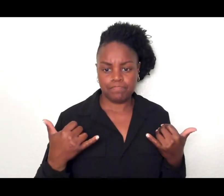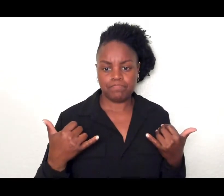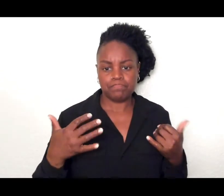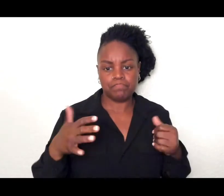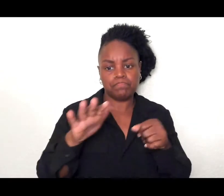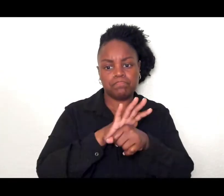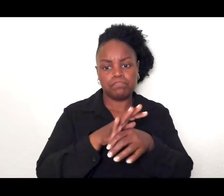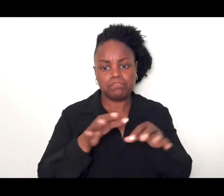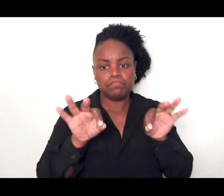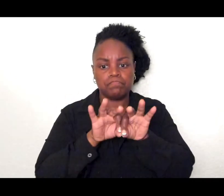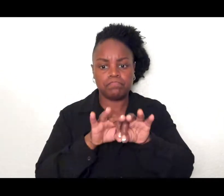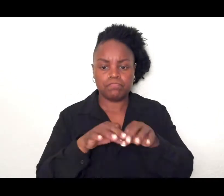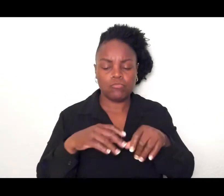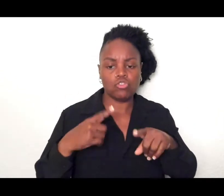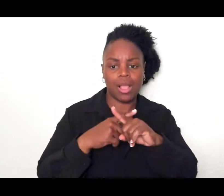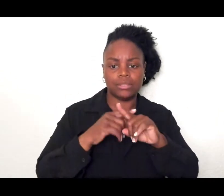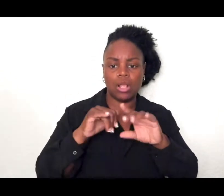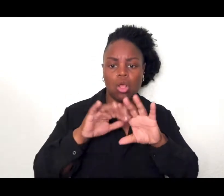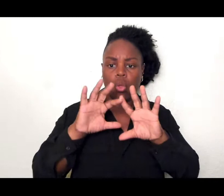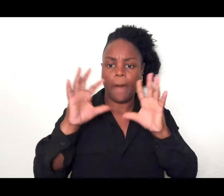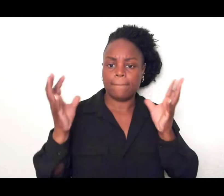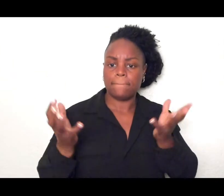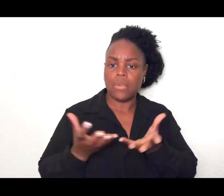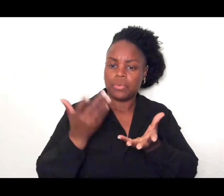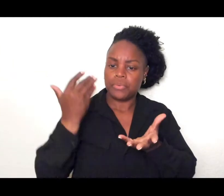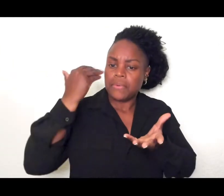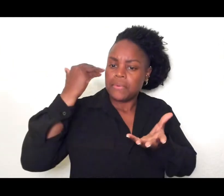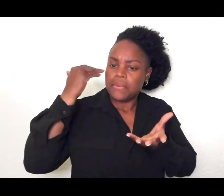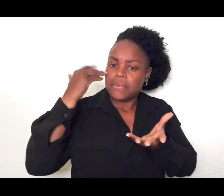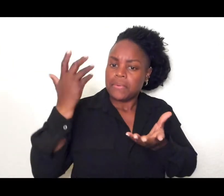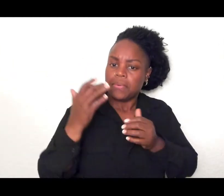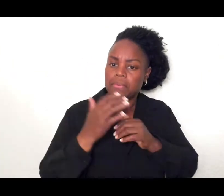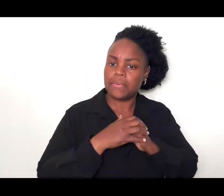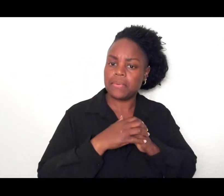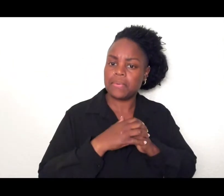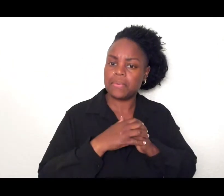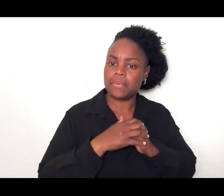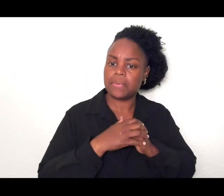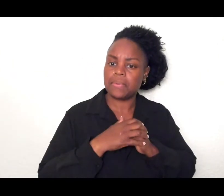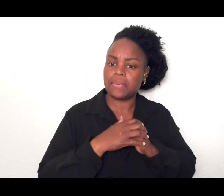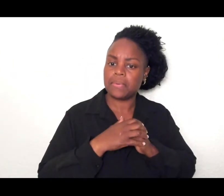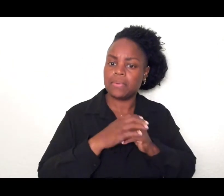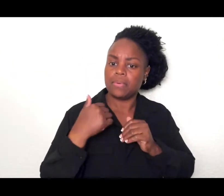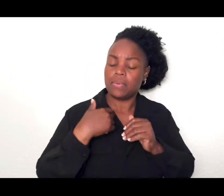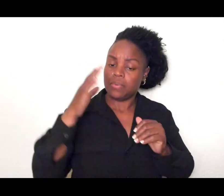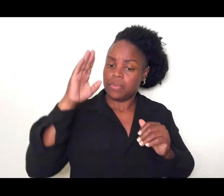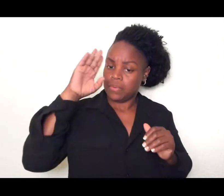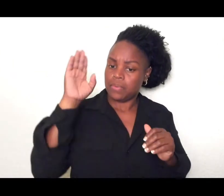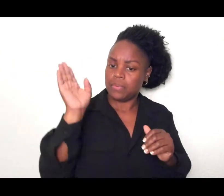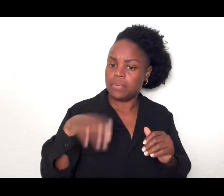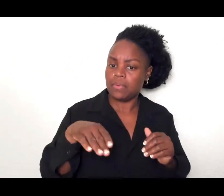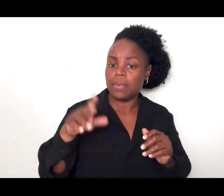to work, servicing their kingdom. Don't you learn? The bees cannot live without flowers, and